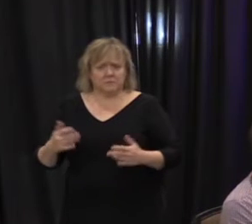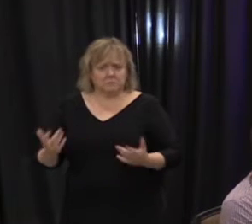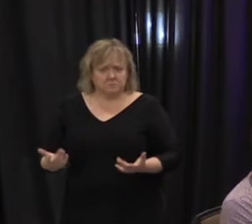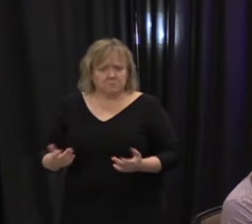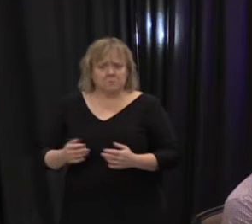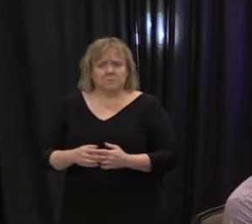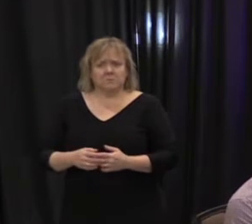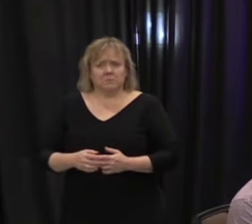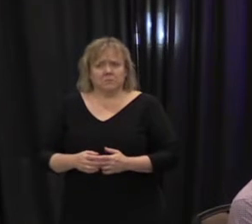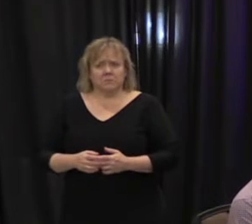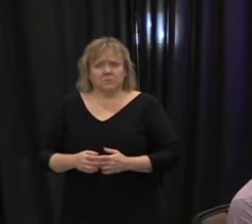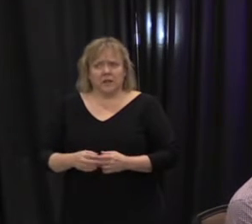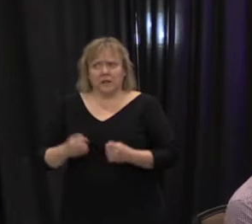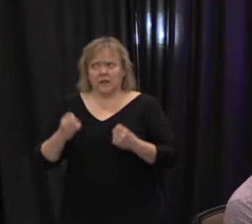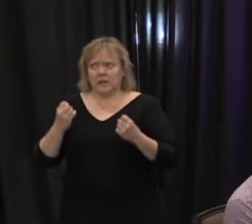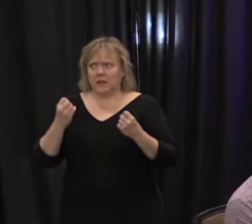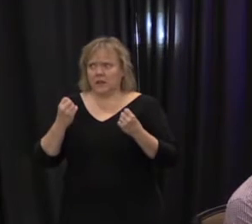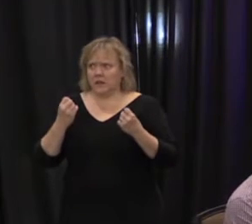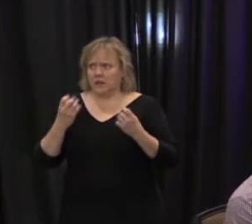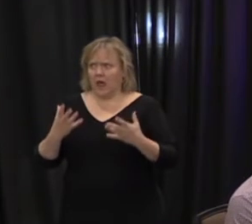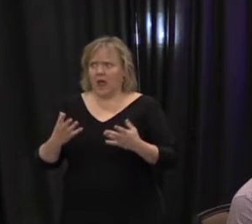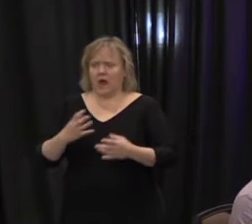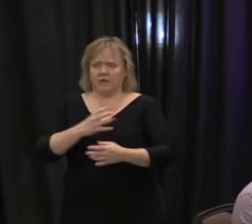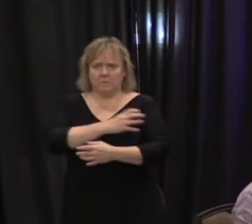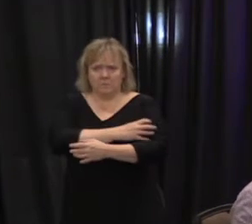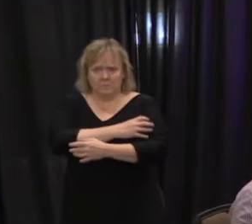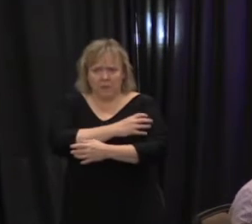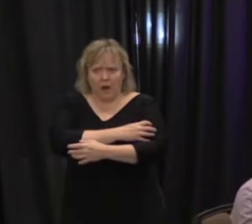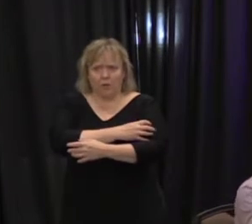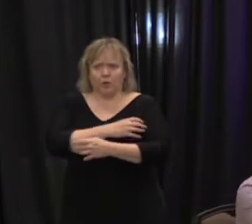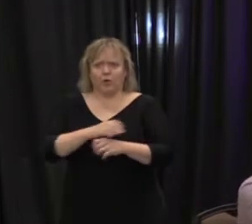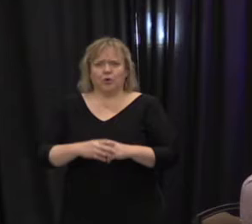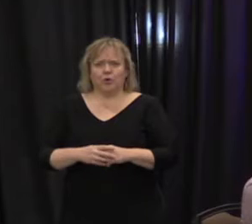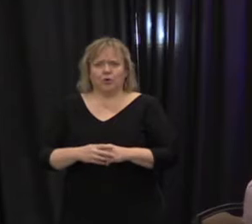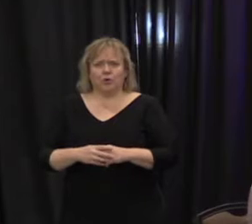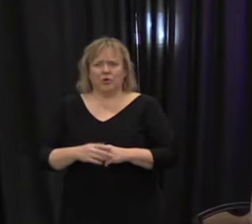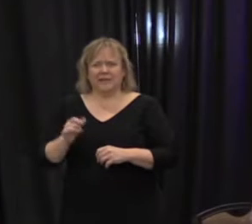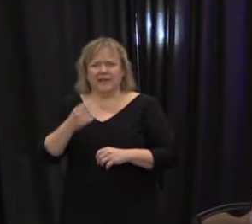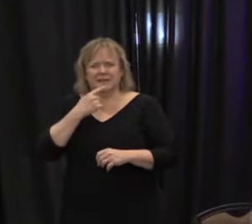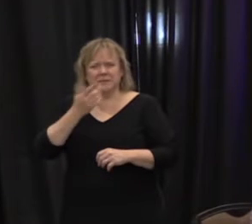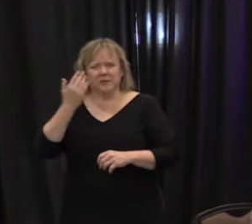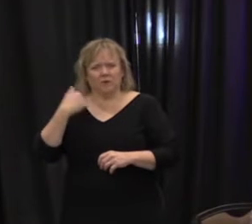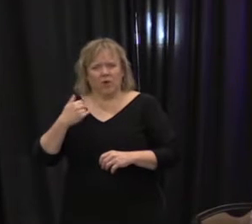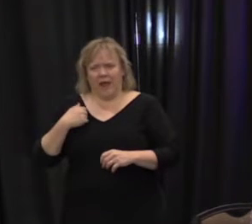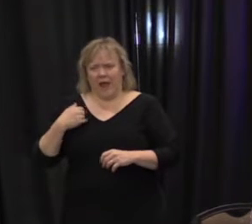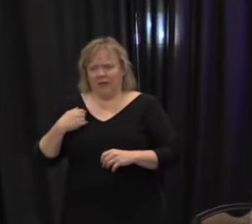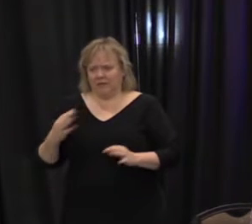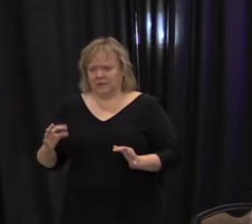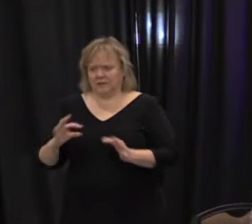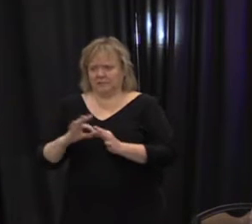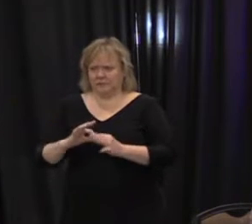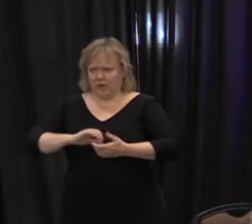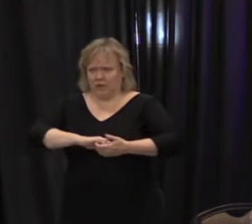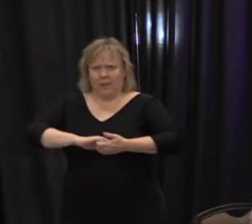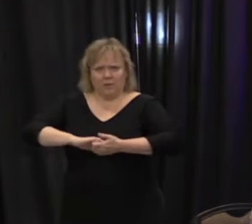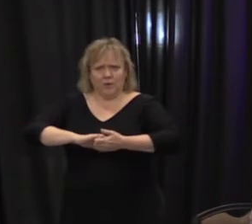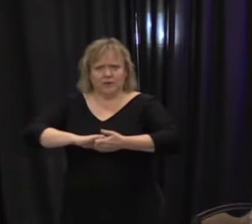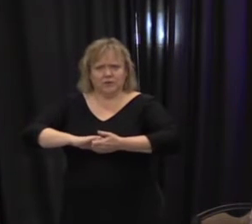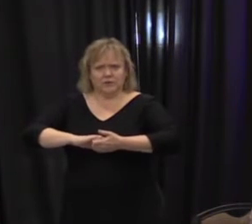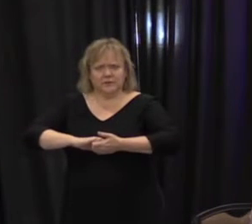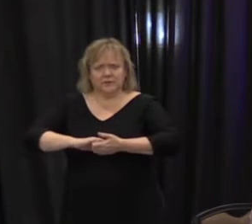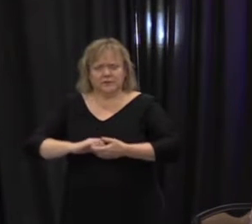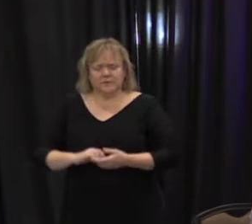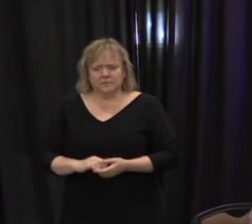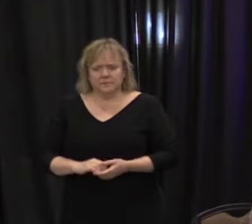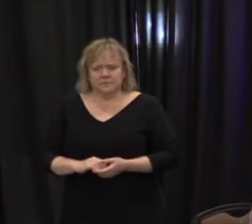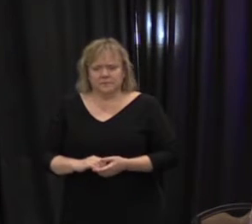There's a lot of like power of like being able to make, like I said, these like cross-movement collaborations with folks. So